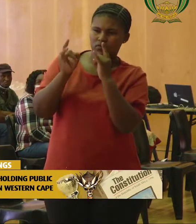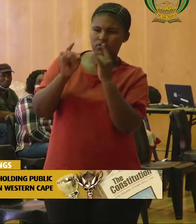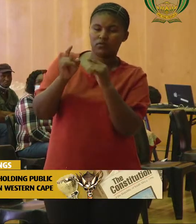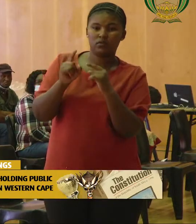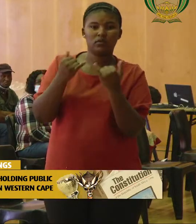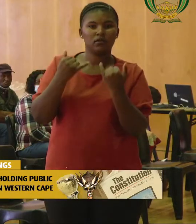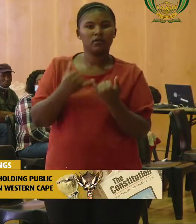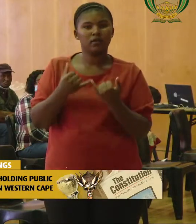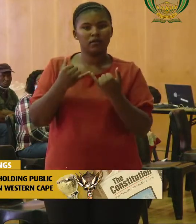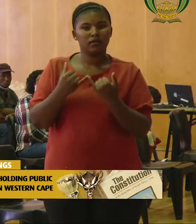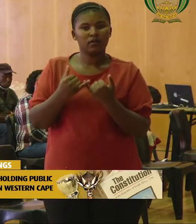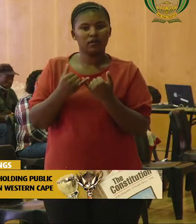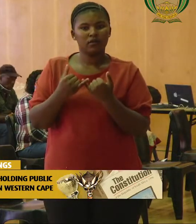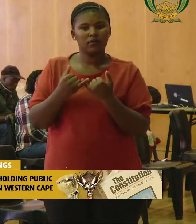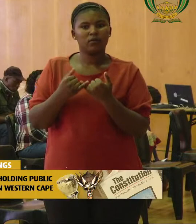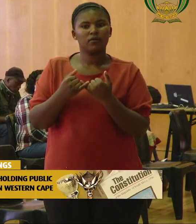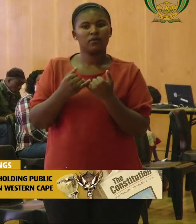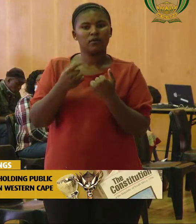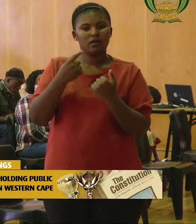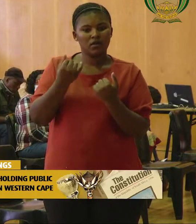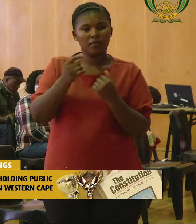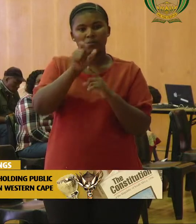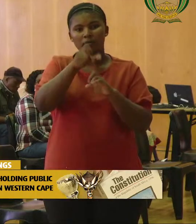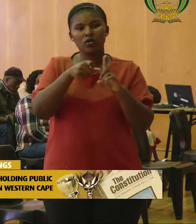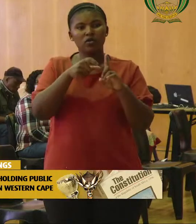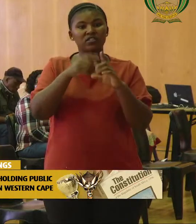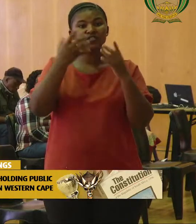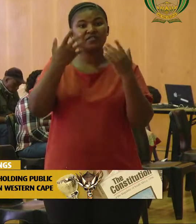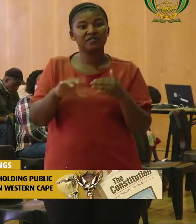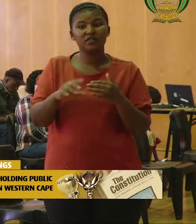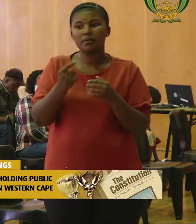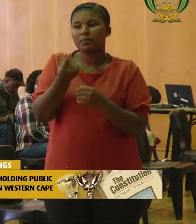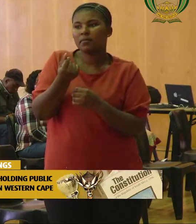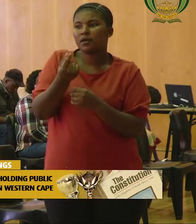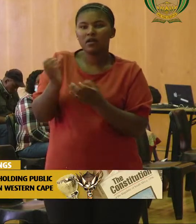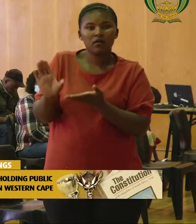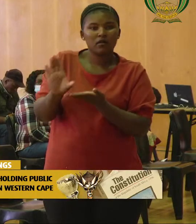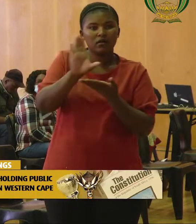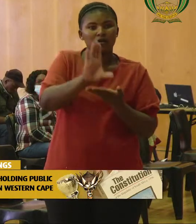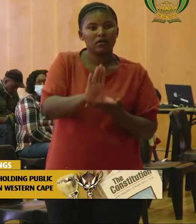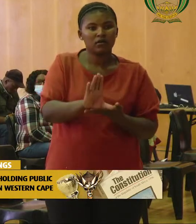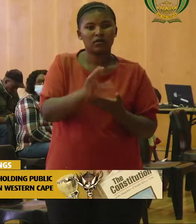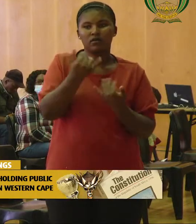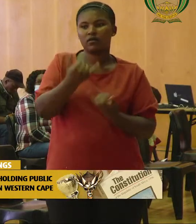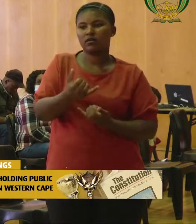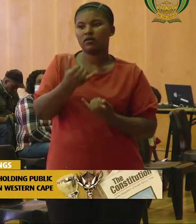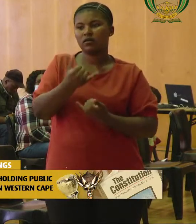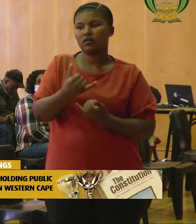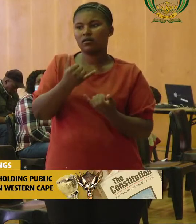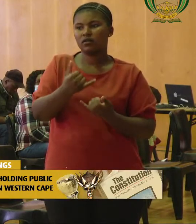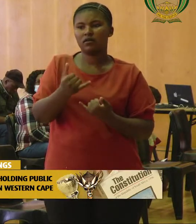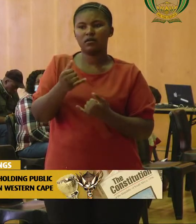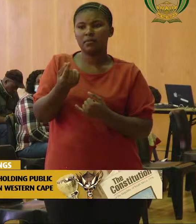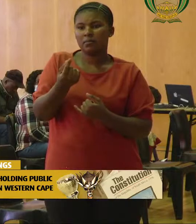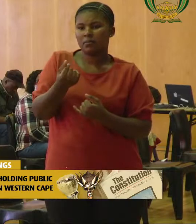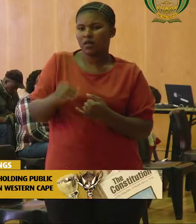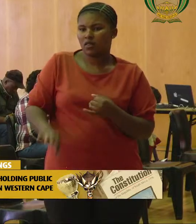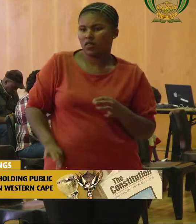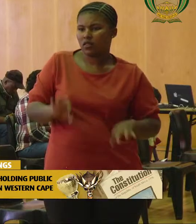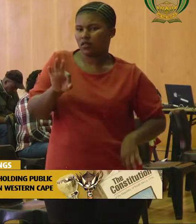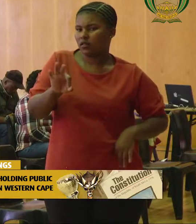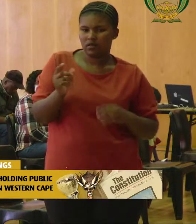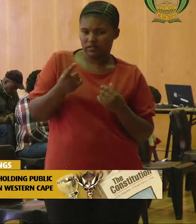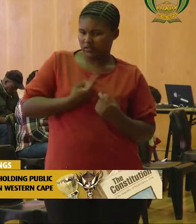iyi-1 kufuneka imane uthatha imandate kuloo mntu amfinansileyo ngoba akwazi wona aziphumi kuzo iimali zaziphuma